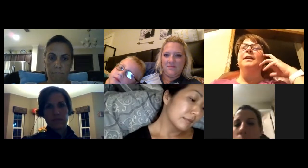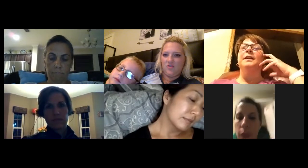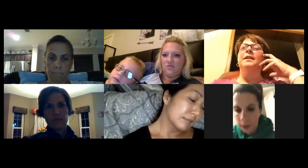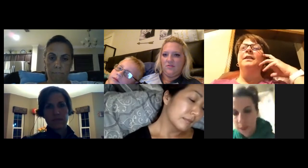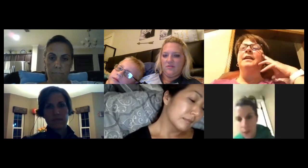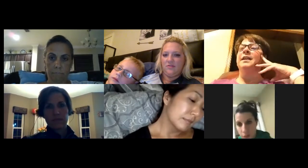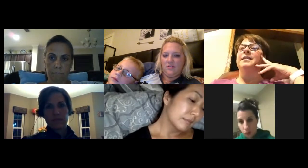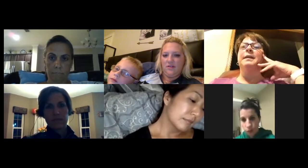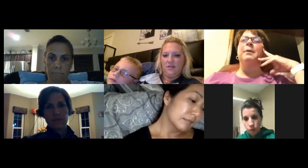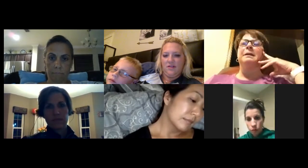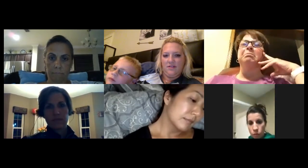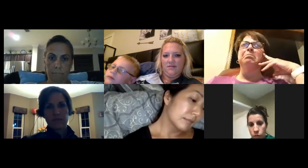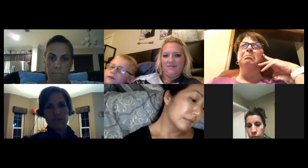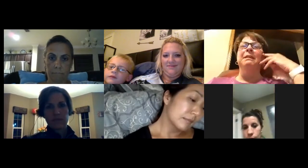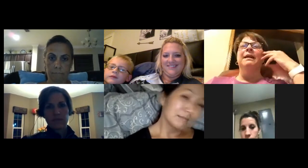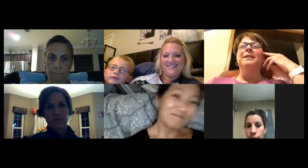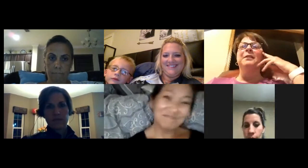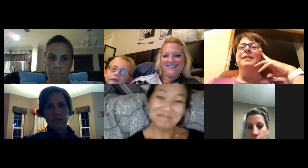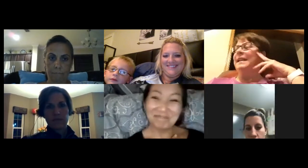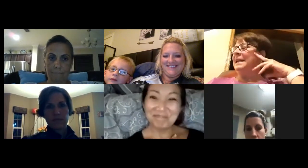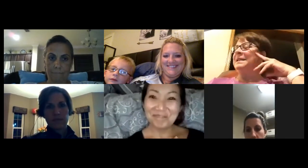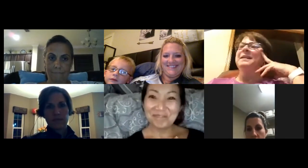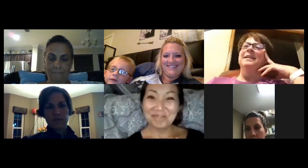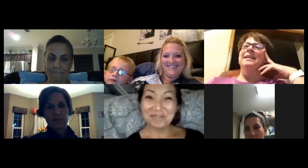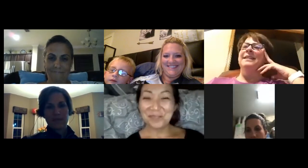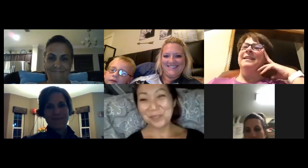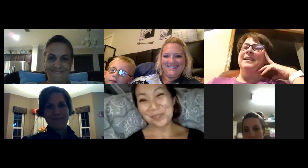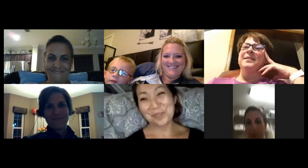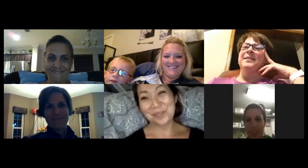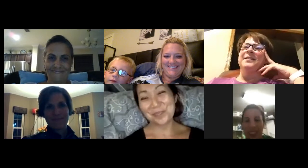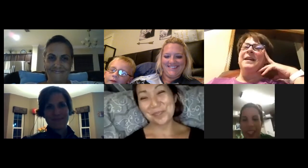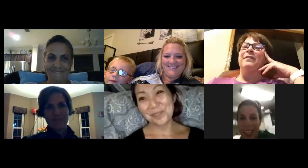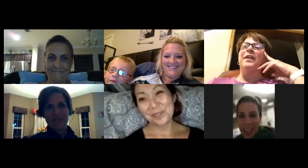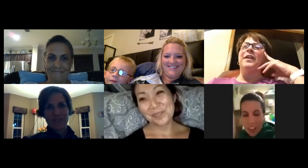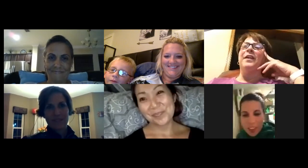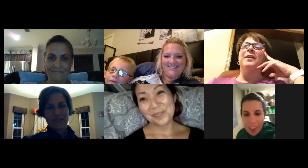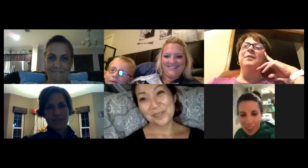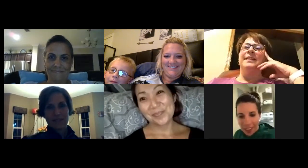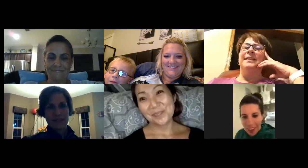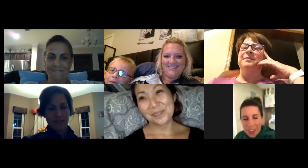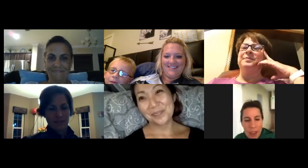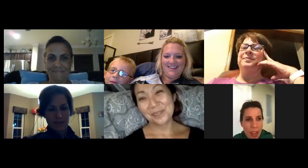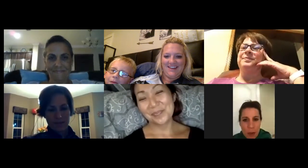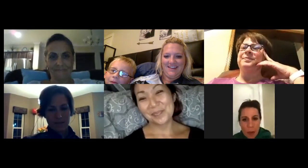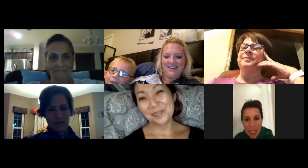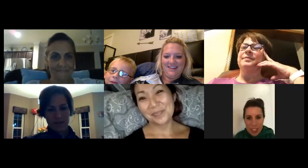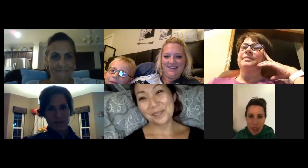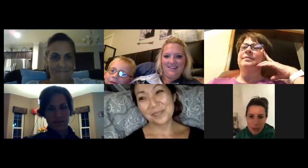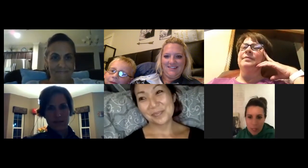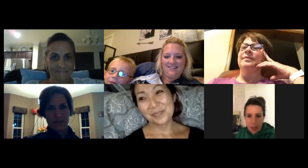it, but I'm always like, I don't know if I can. So have fun with it. They find a way to tell you too. I